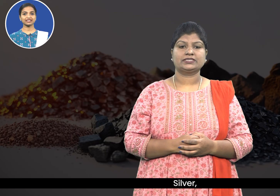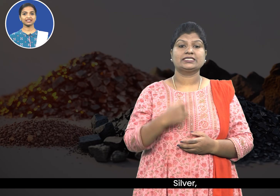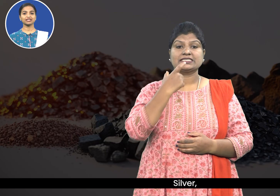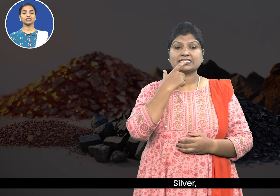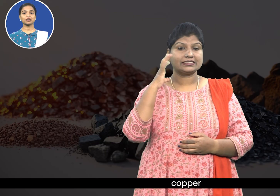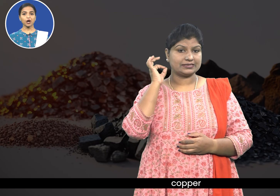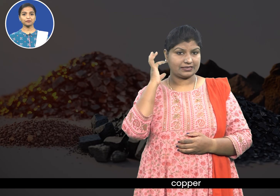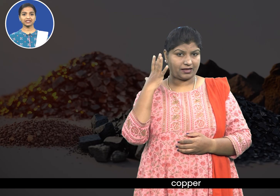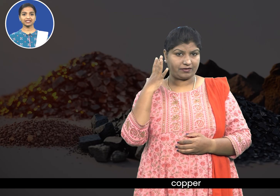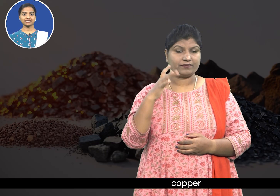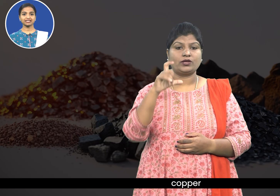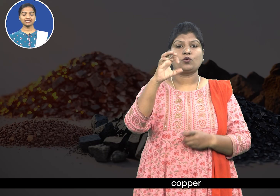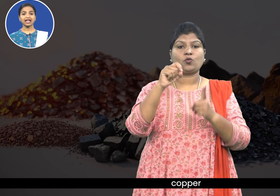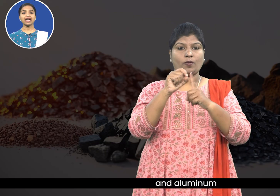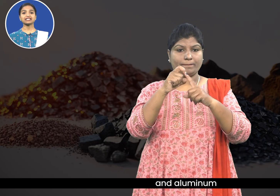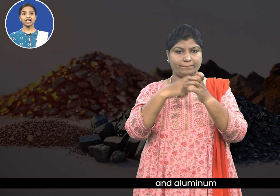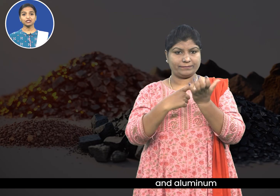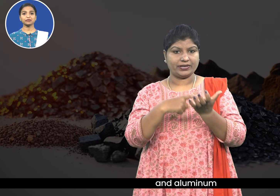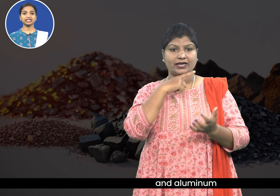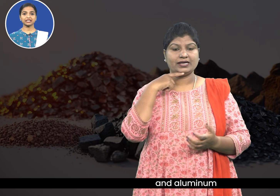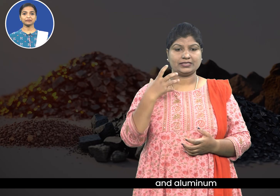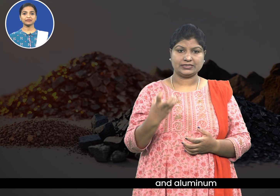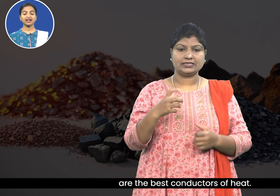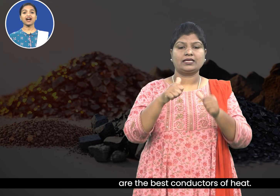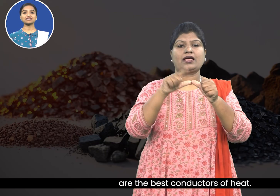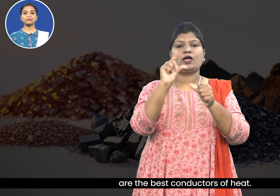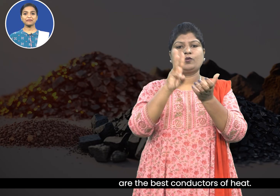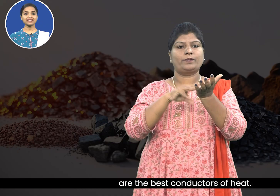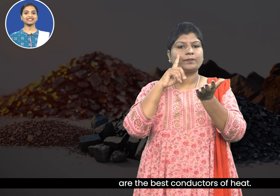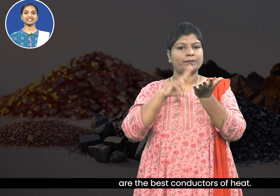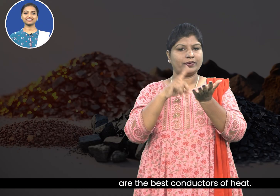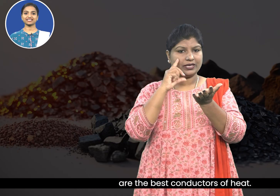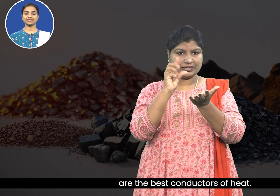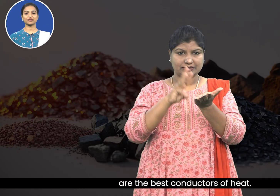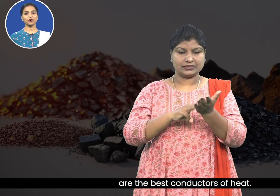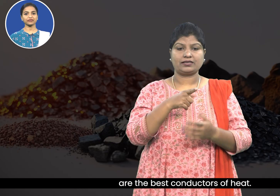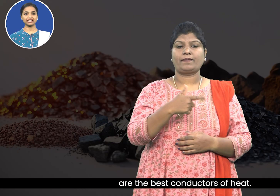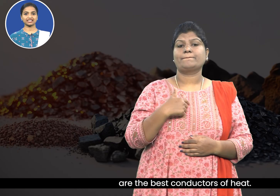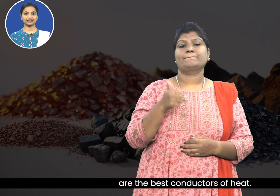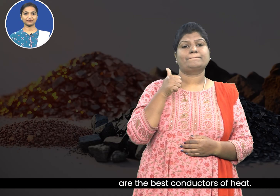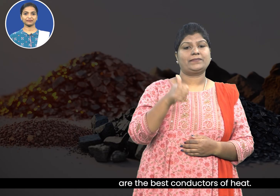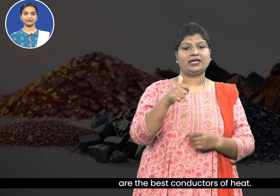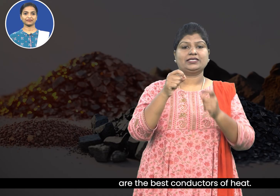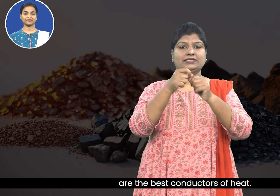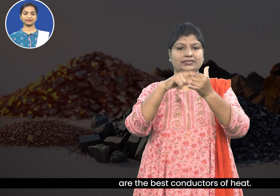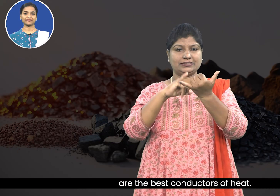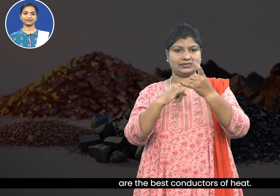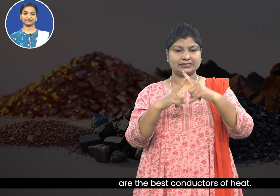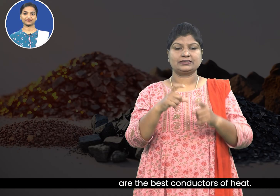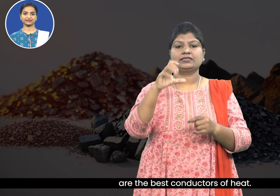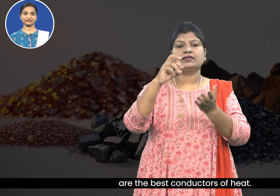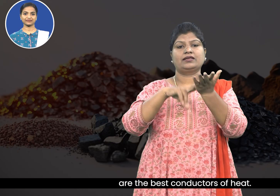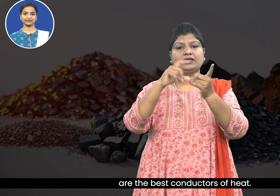Silver, copper and aluminium are the best conductors of heat.